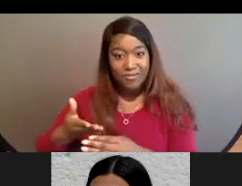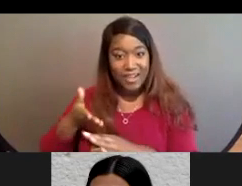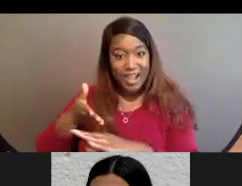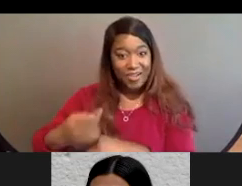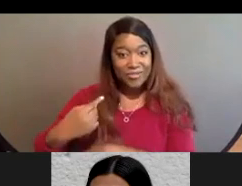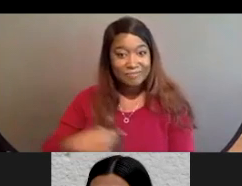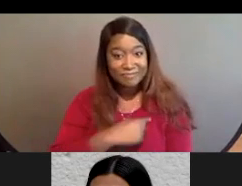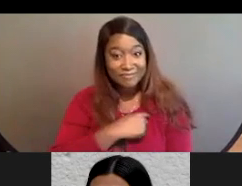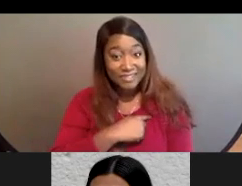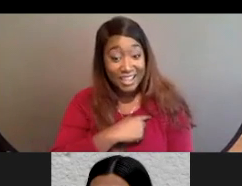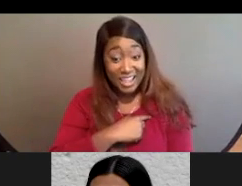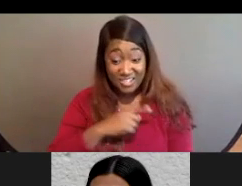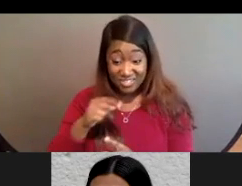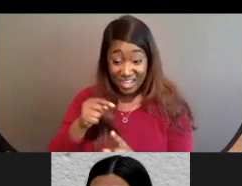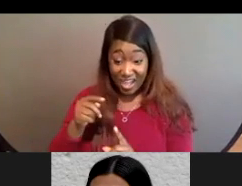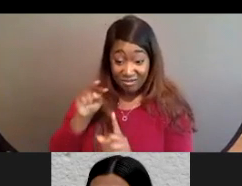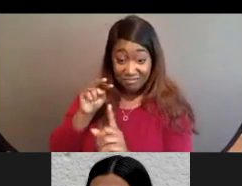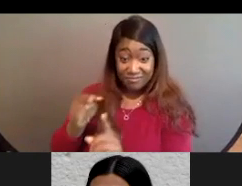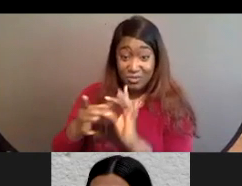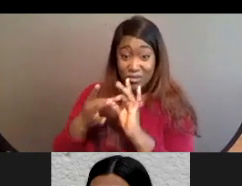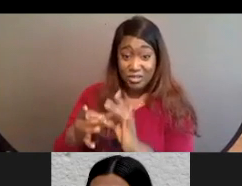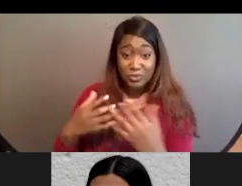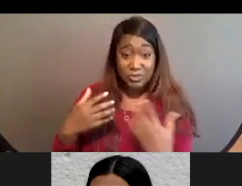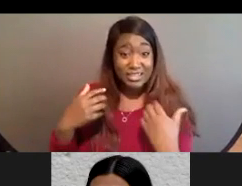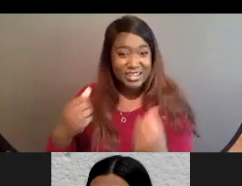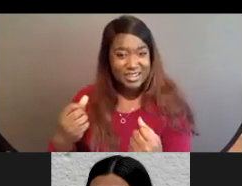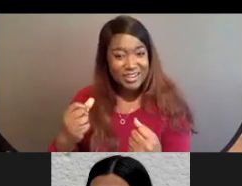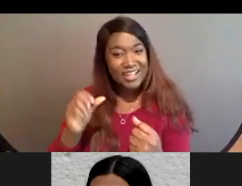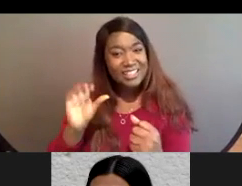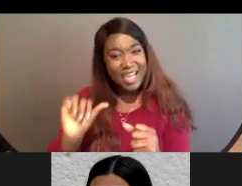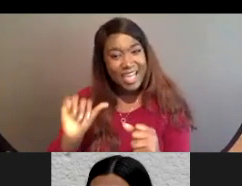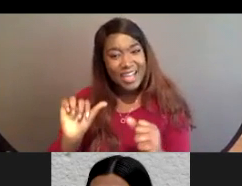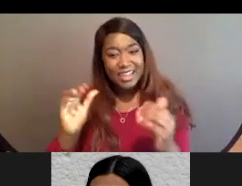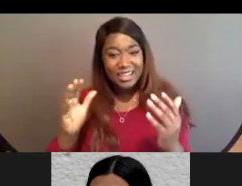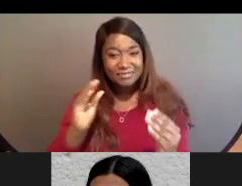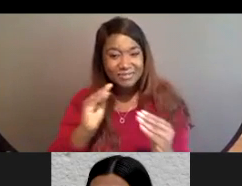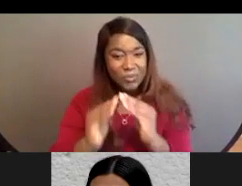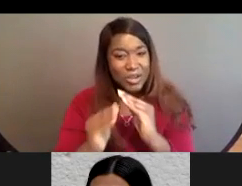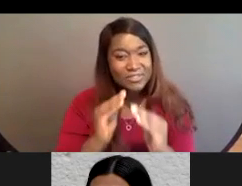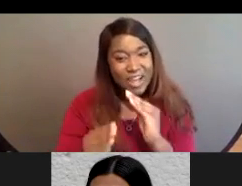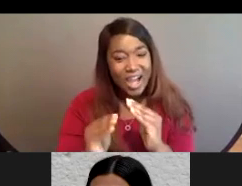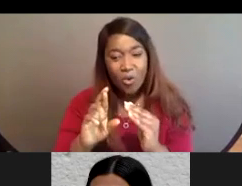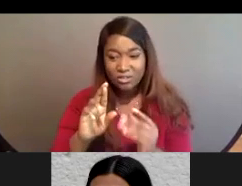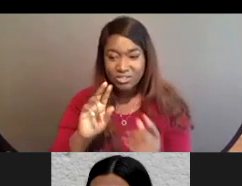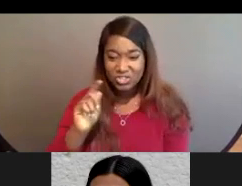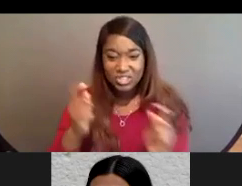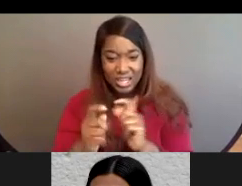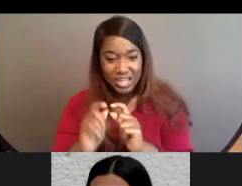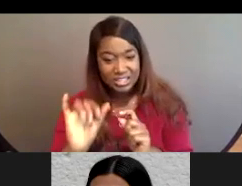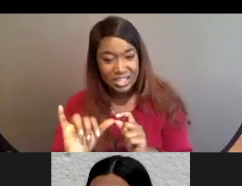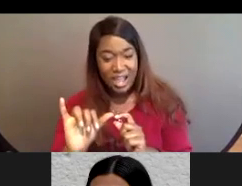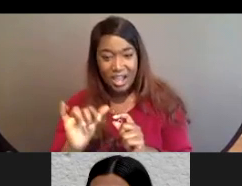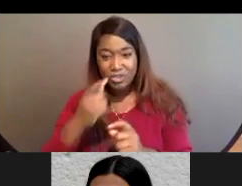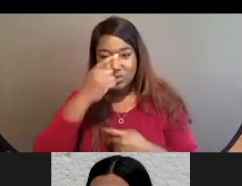I think that that changes that trauma lineage all the way back.